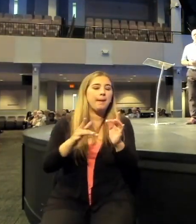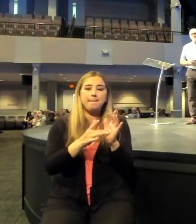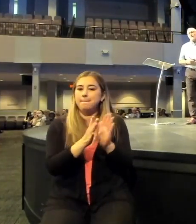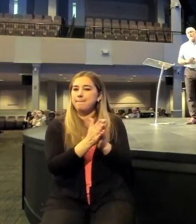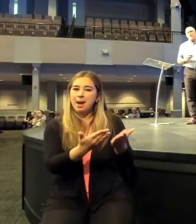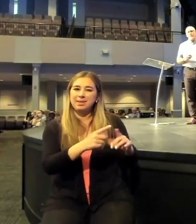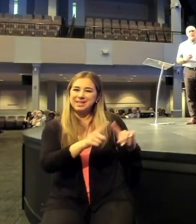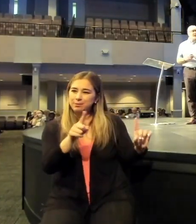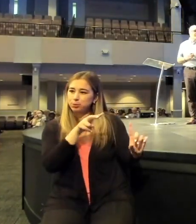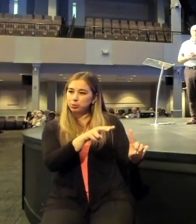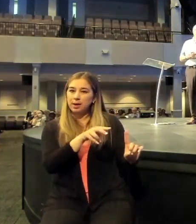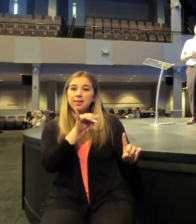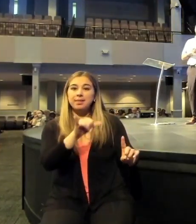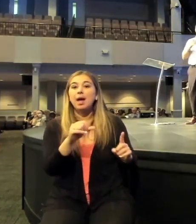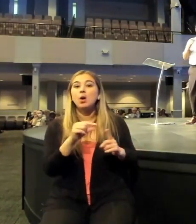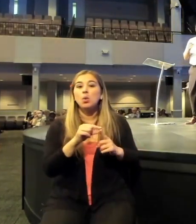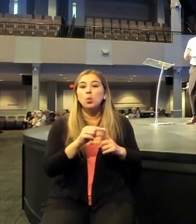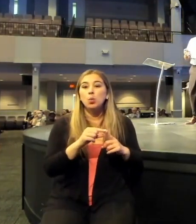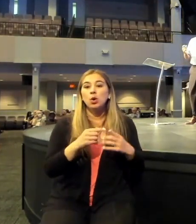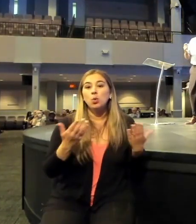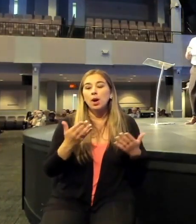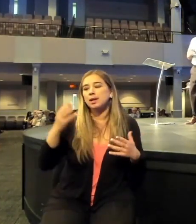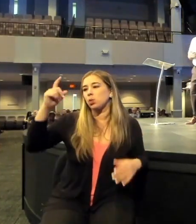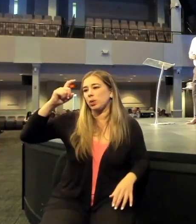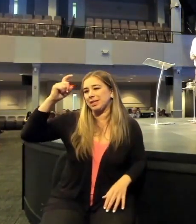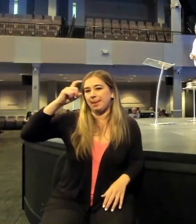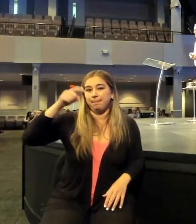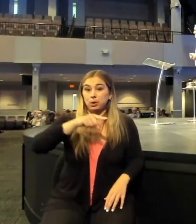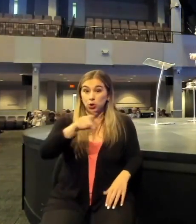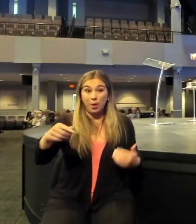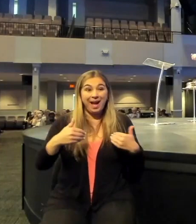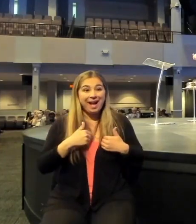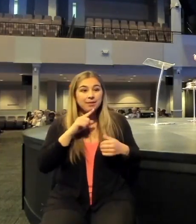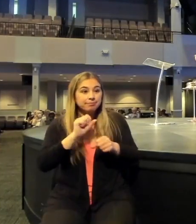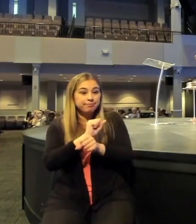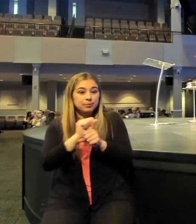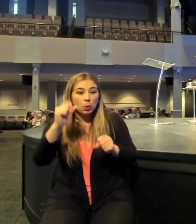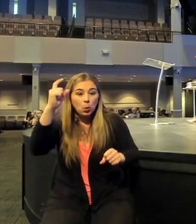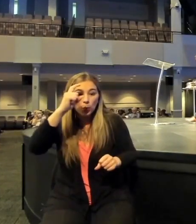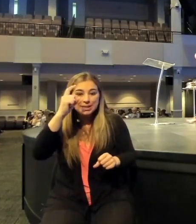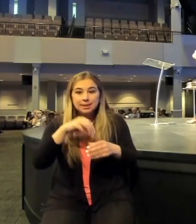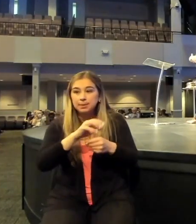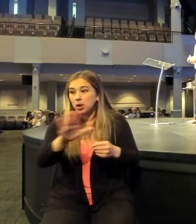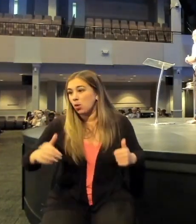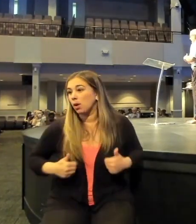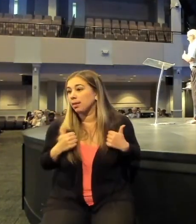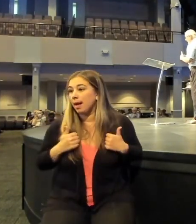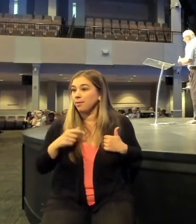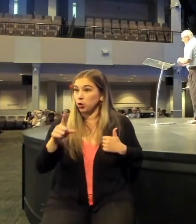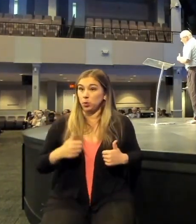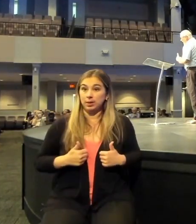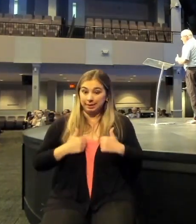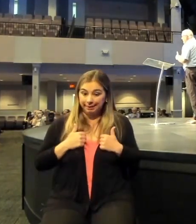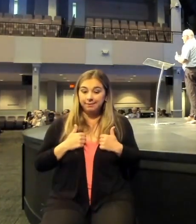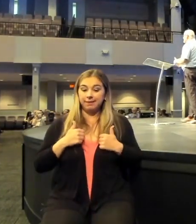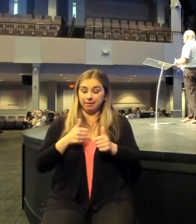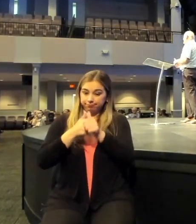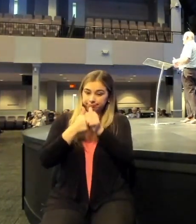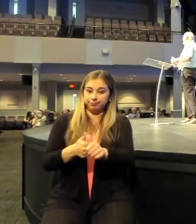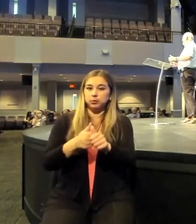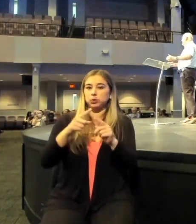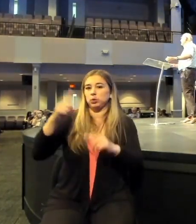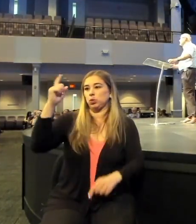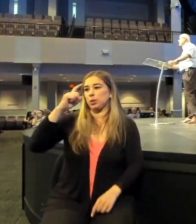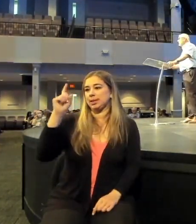smartness in terms of another word, and that word is wisdom. Do you have wisdom in your life? Are you living a life of